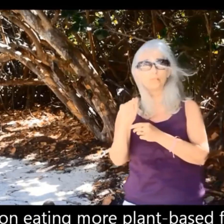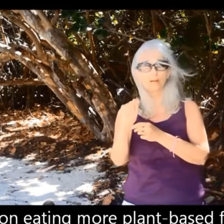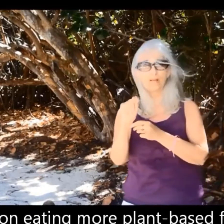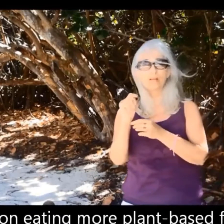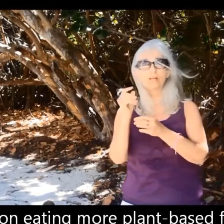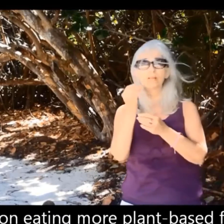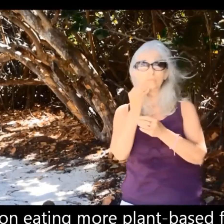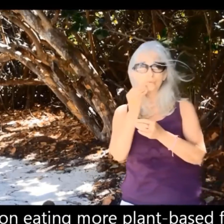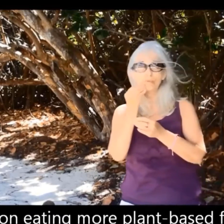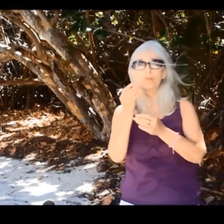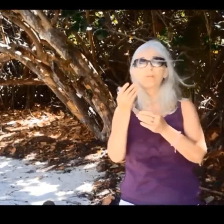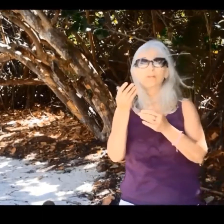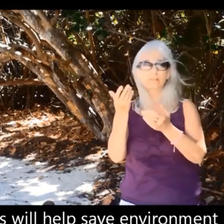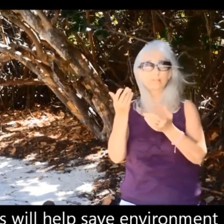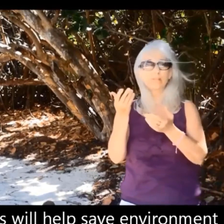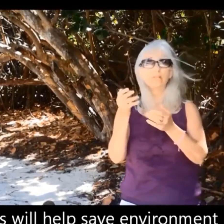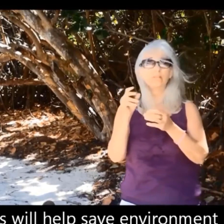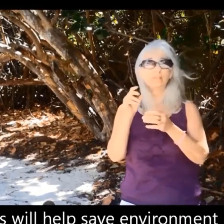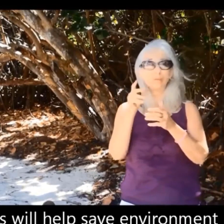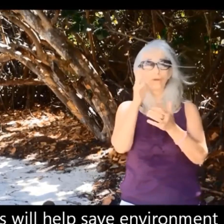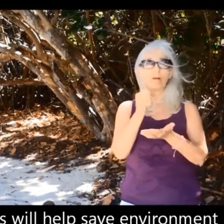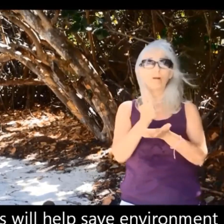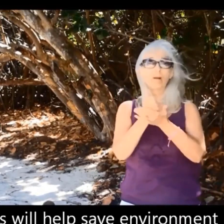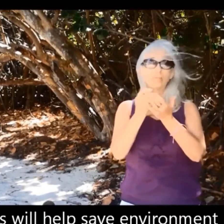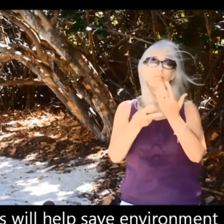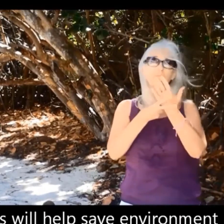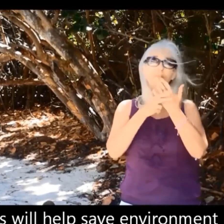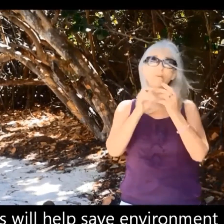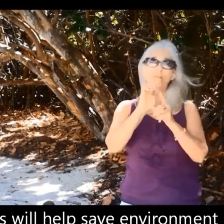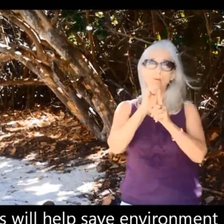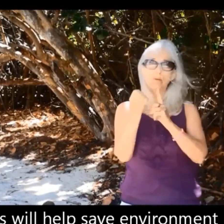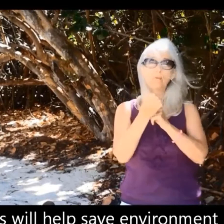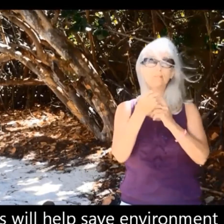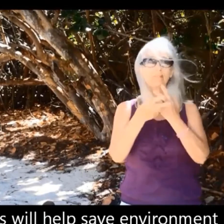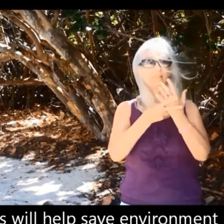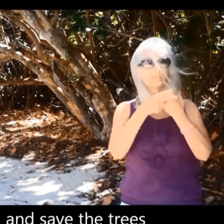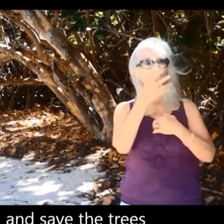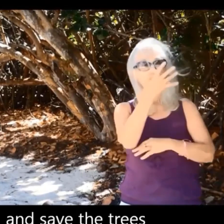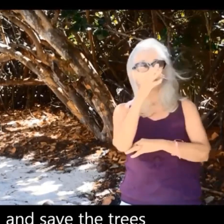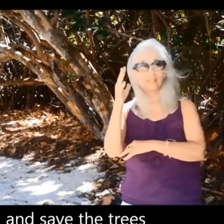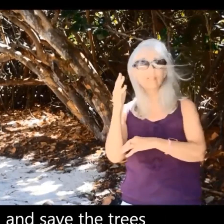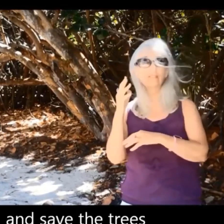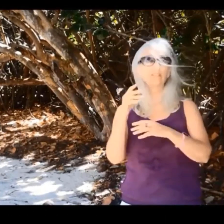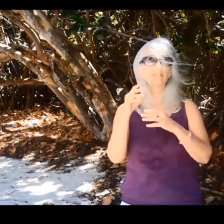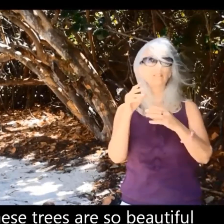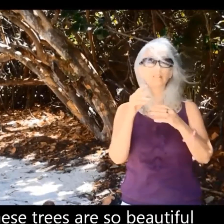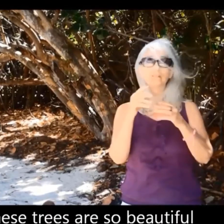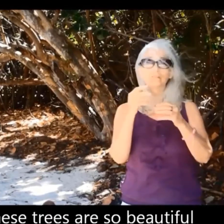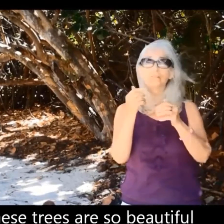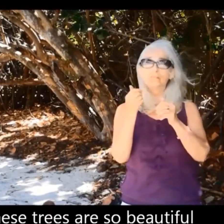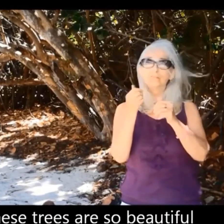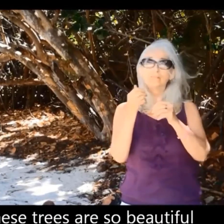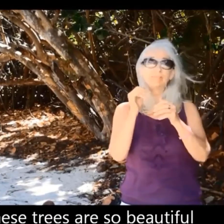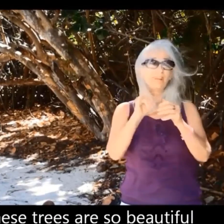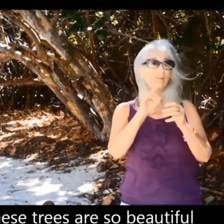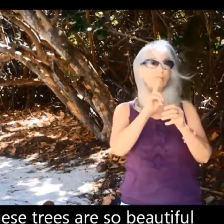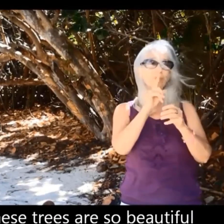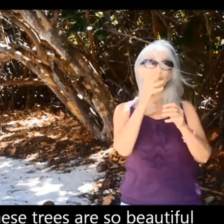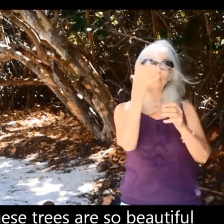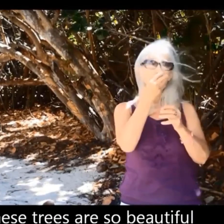more plant-based foods. This will help save the environment and save the trees. These trees are